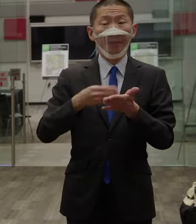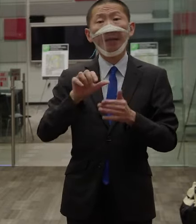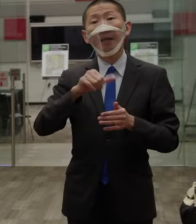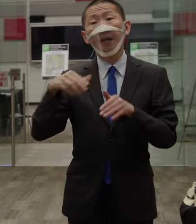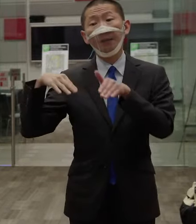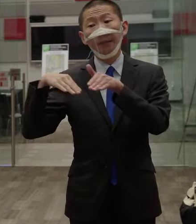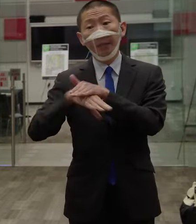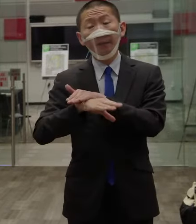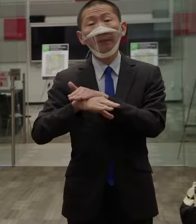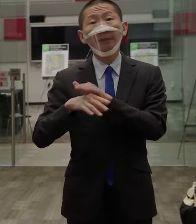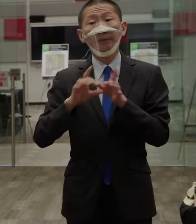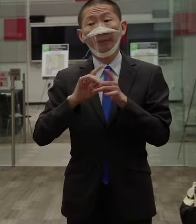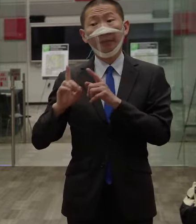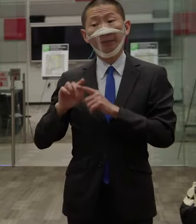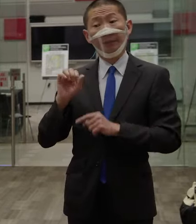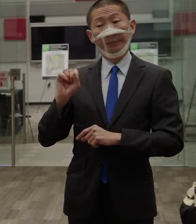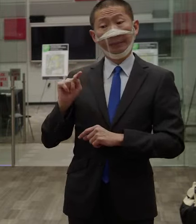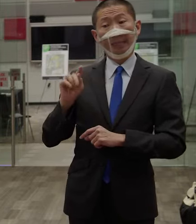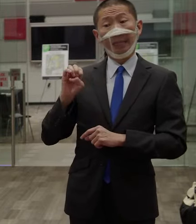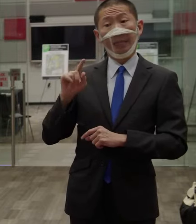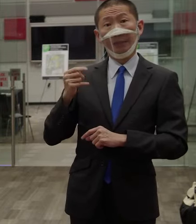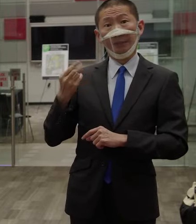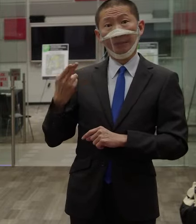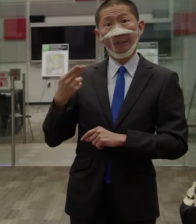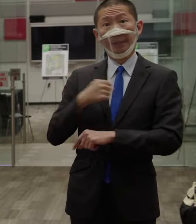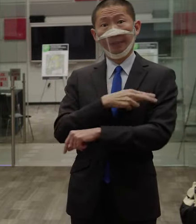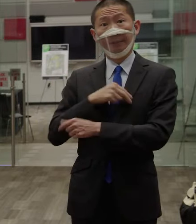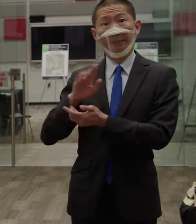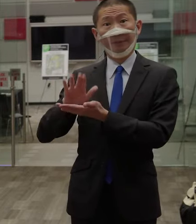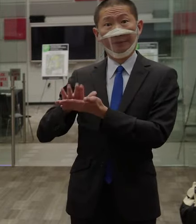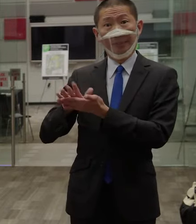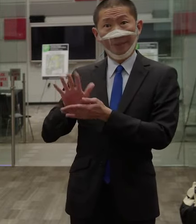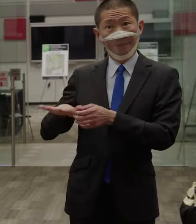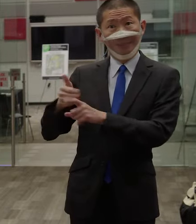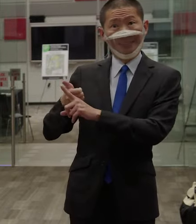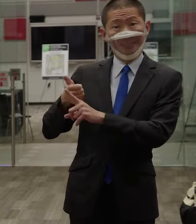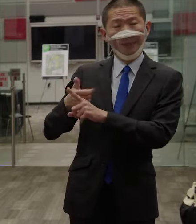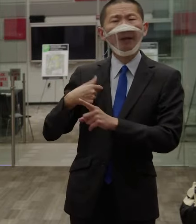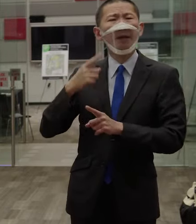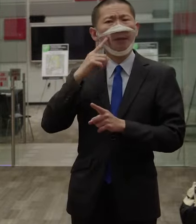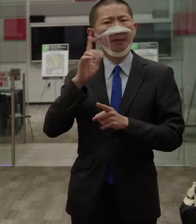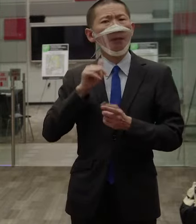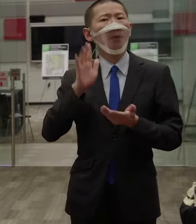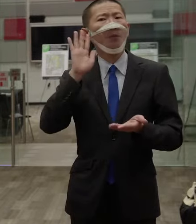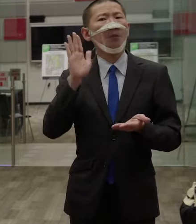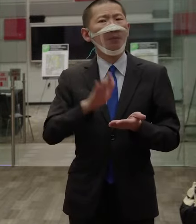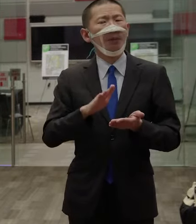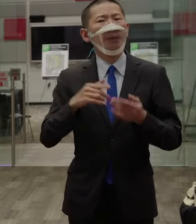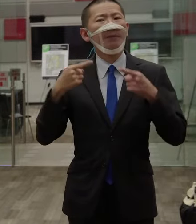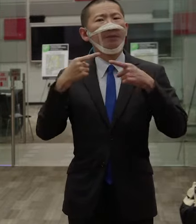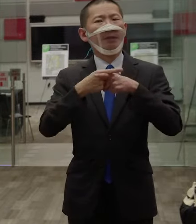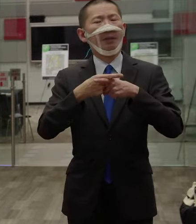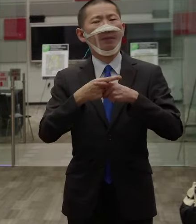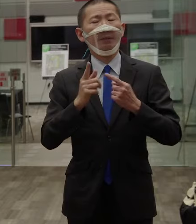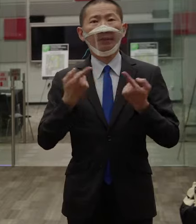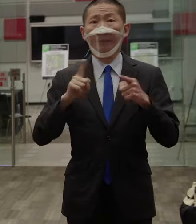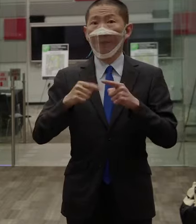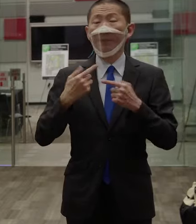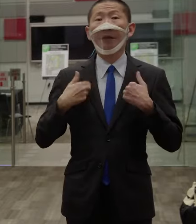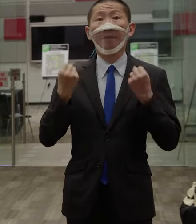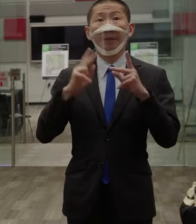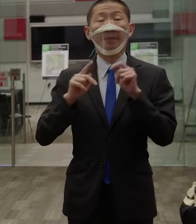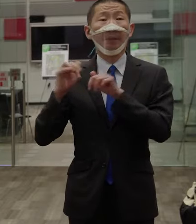St. Elizabeth East campus itself, I think this would help kind of mitigate the conflicts that can come when you have a large number